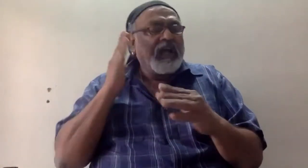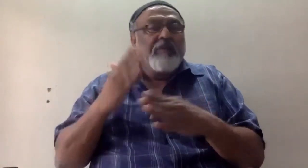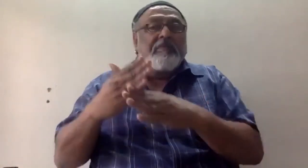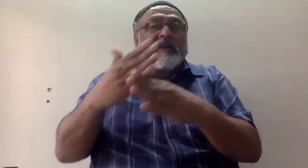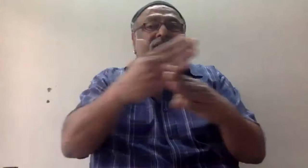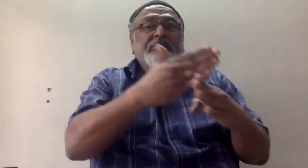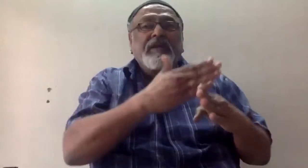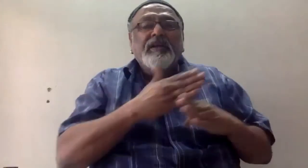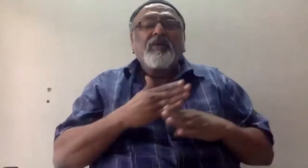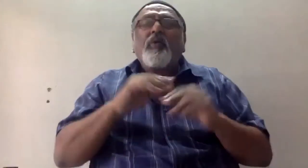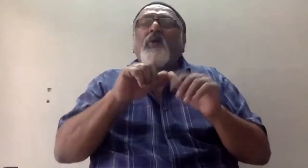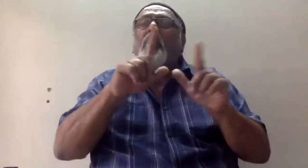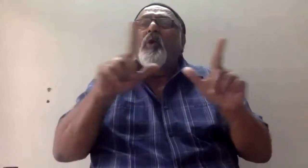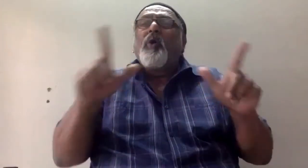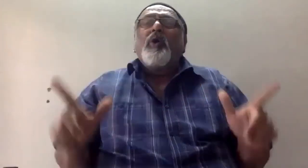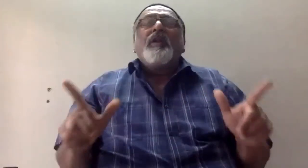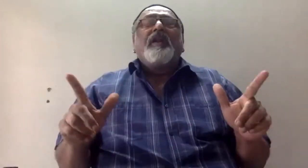all aspects of justice system